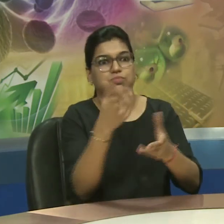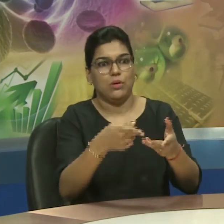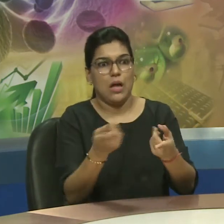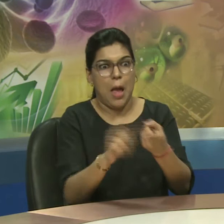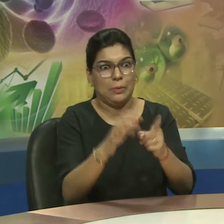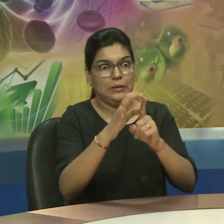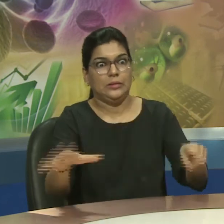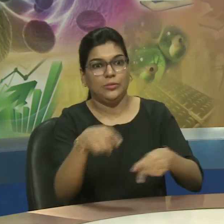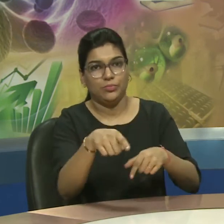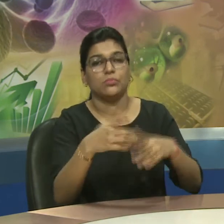Fourth point,